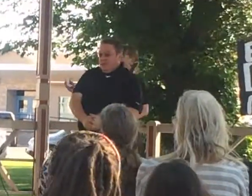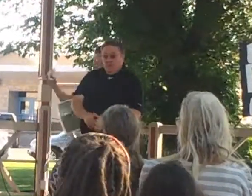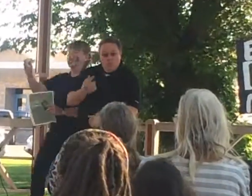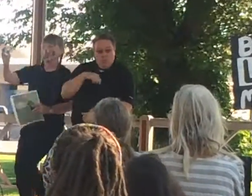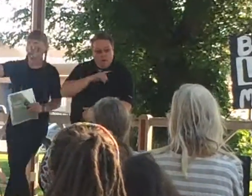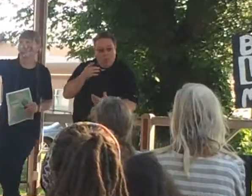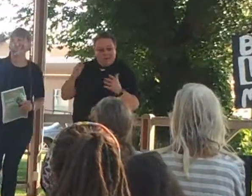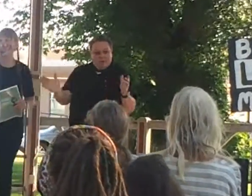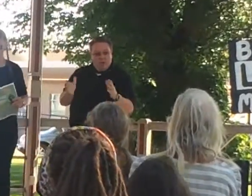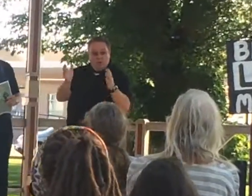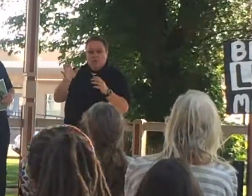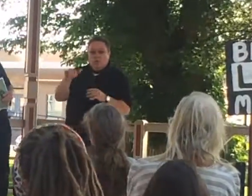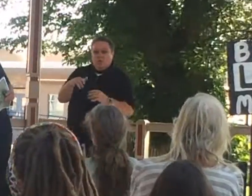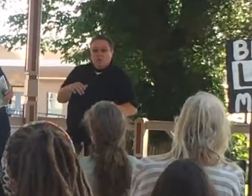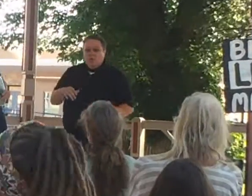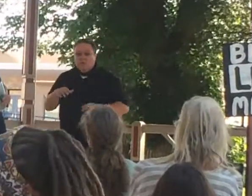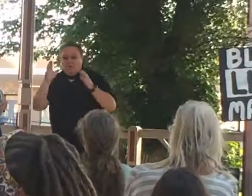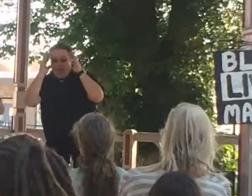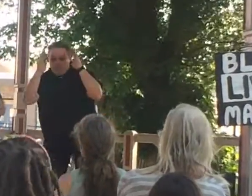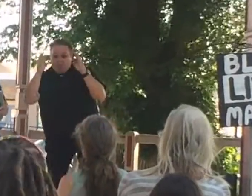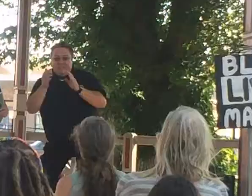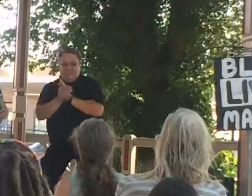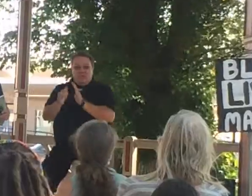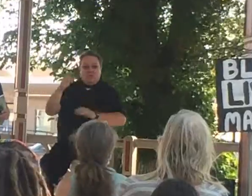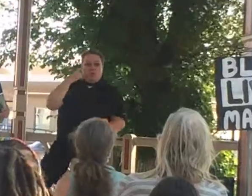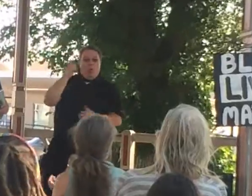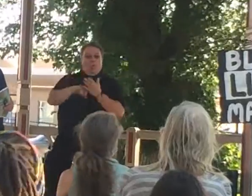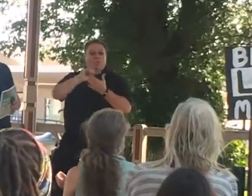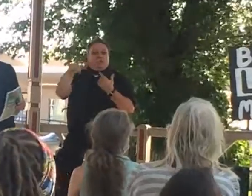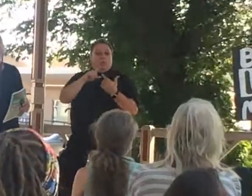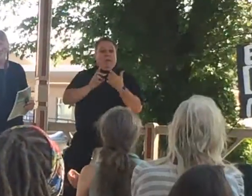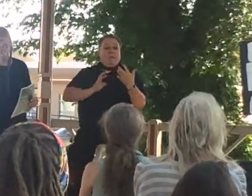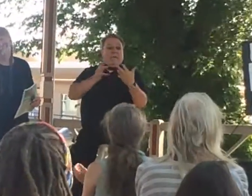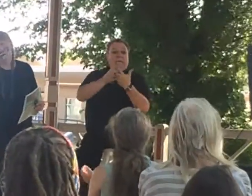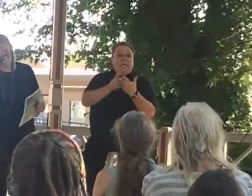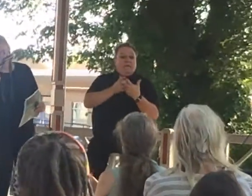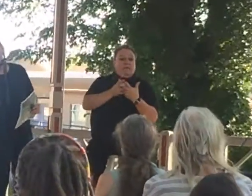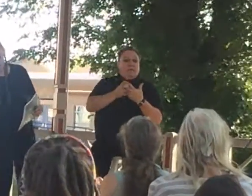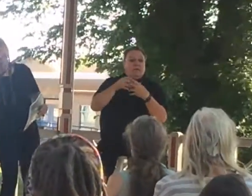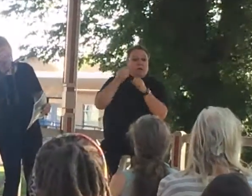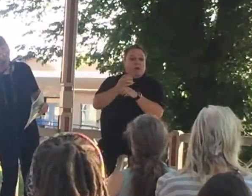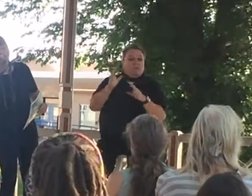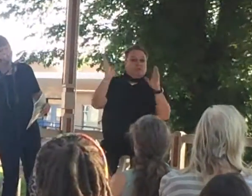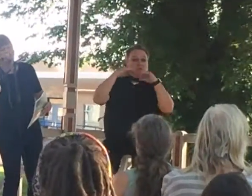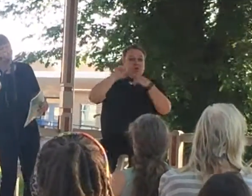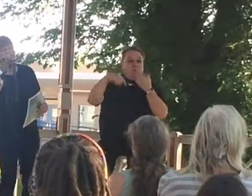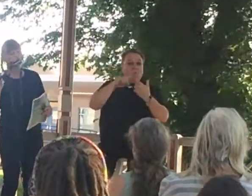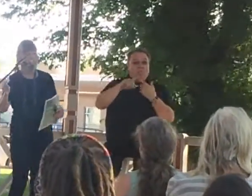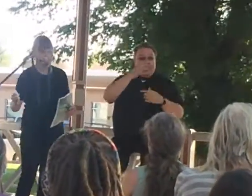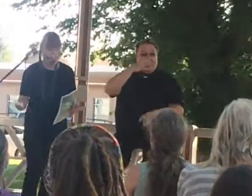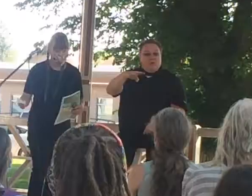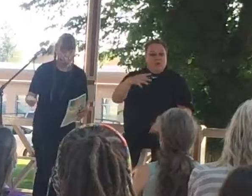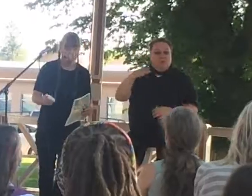we want to encourage those concentration skills. You'll notice that when we engage, it causes trouble. When we ignore,